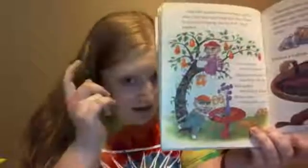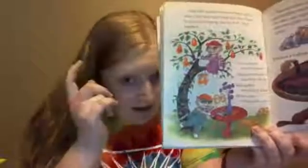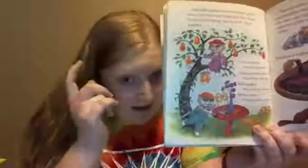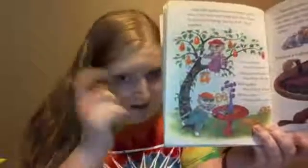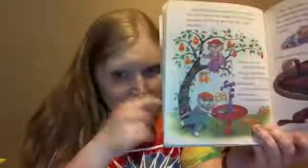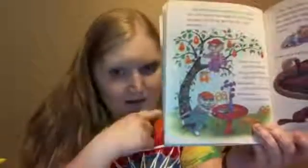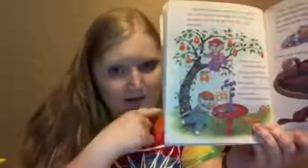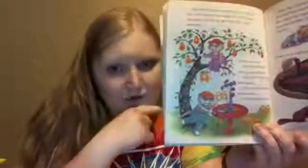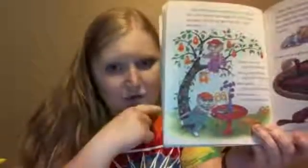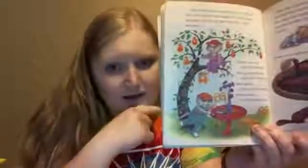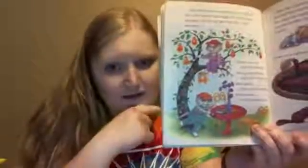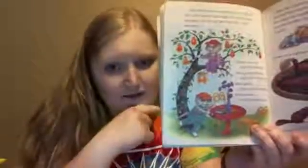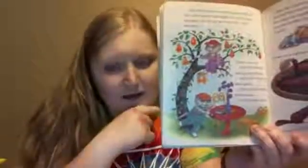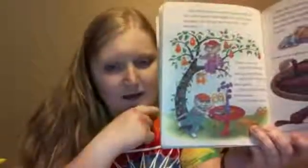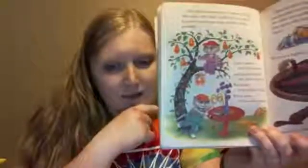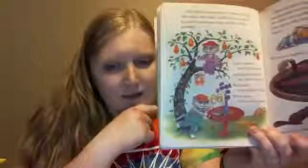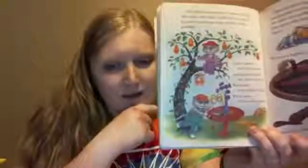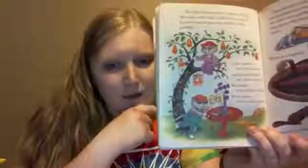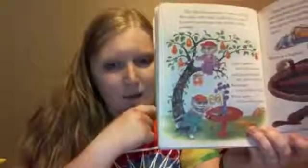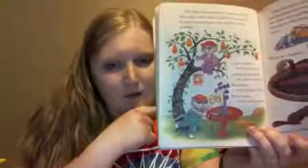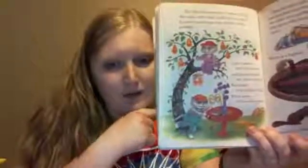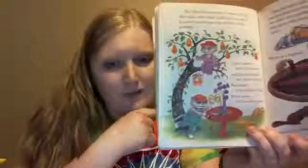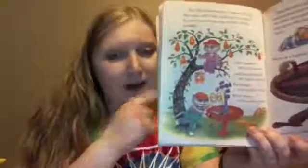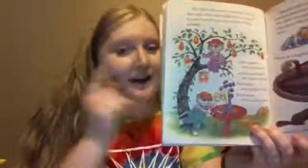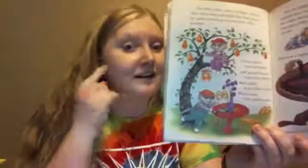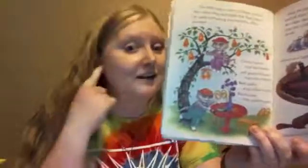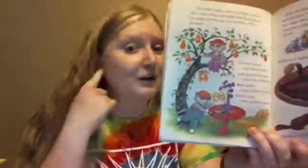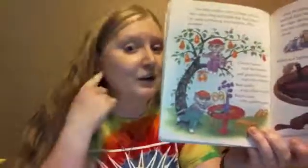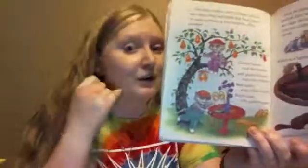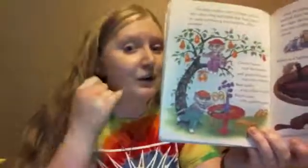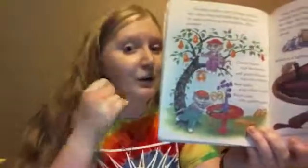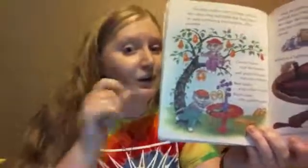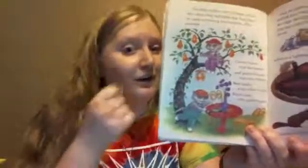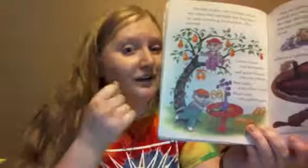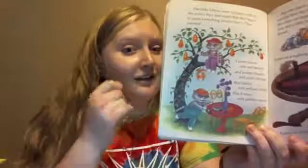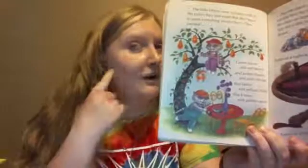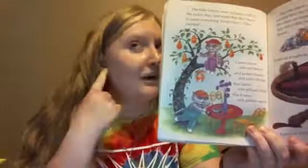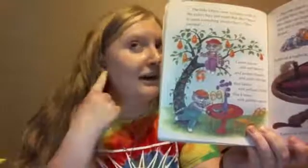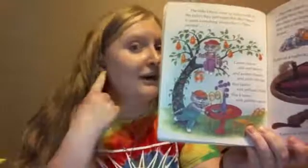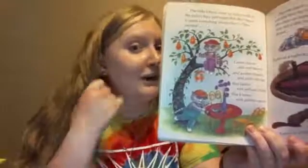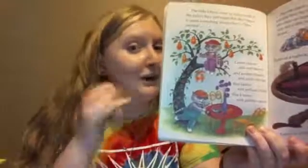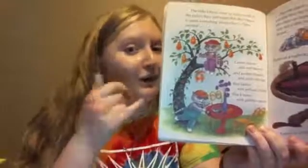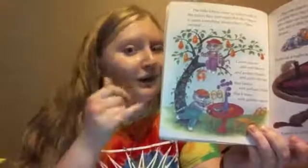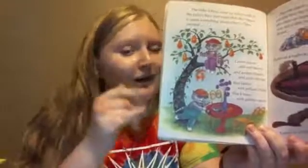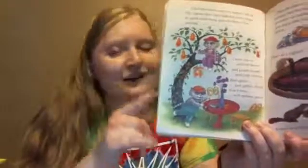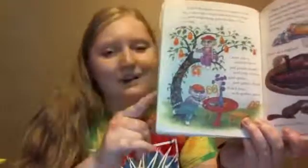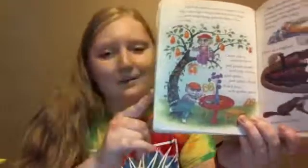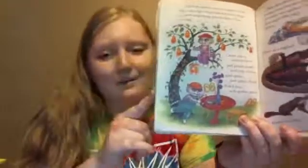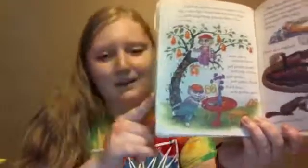Black trees with golden pears. Gold. Oh wait, gold. Yep.